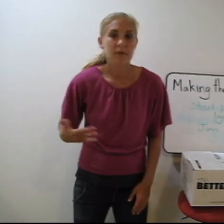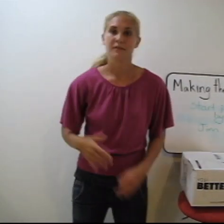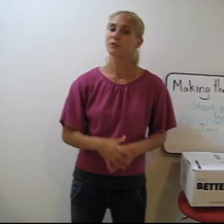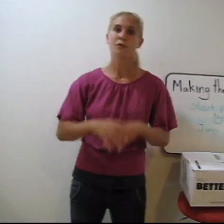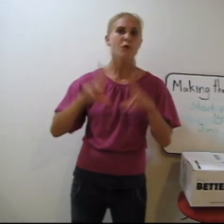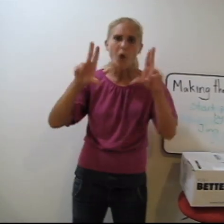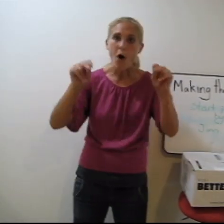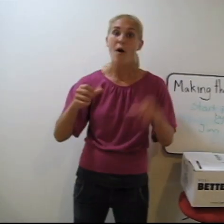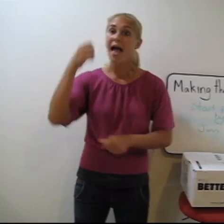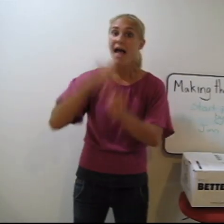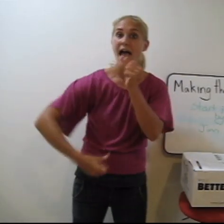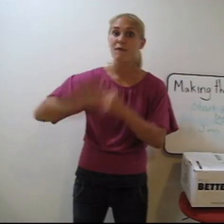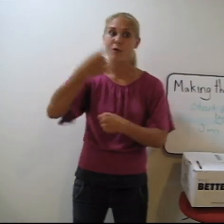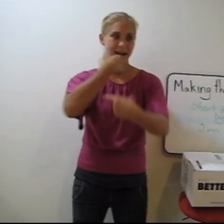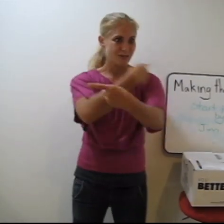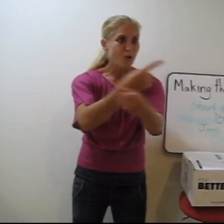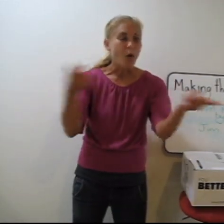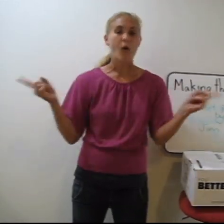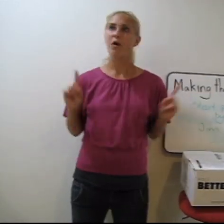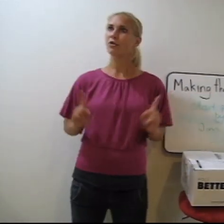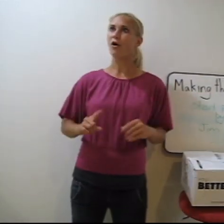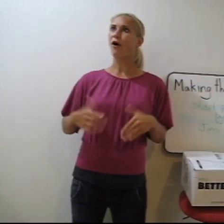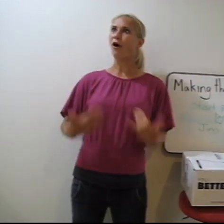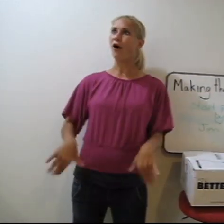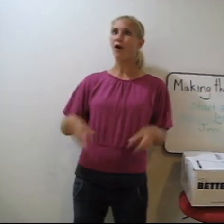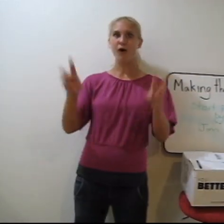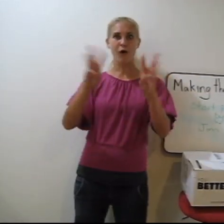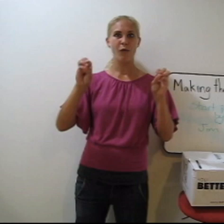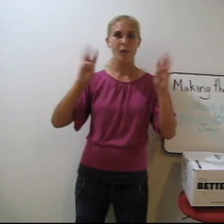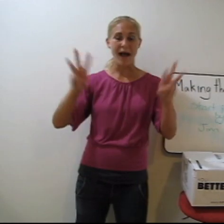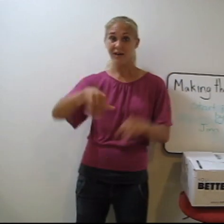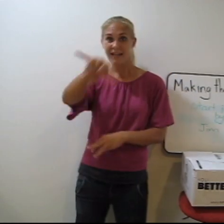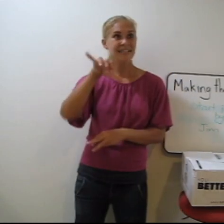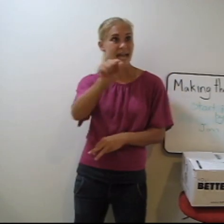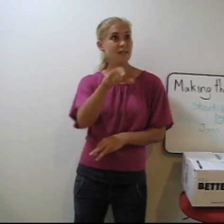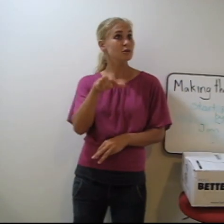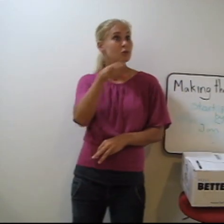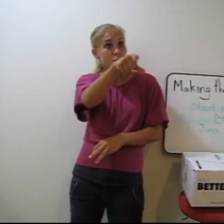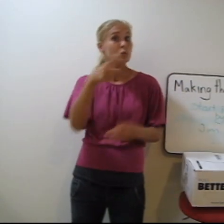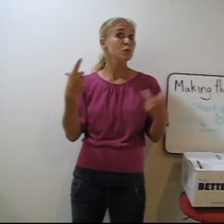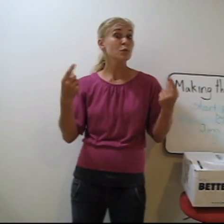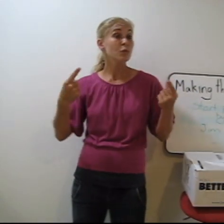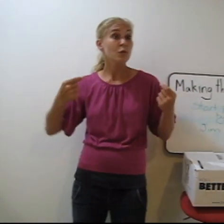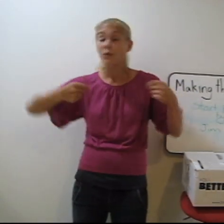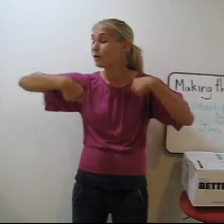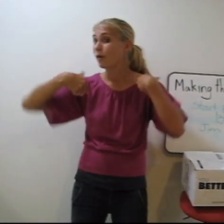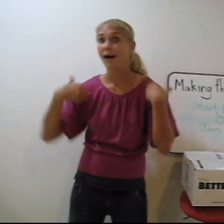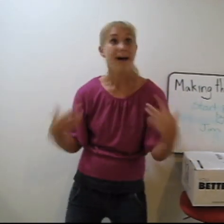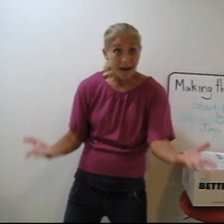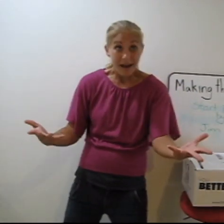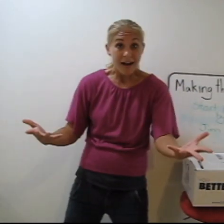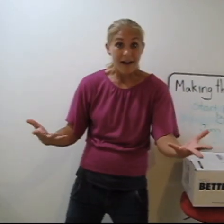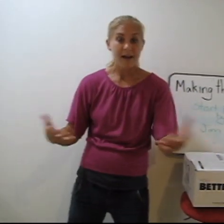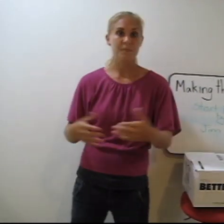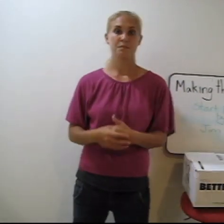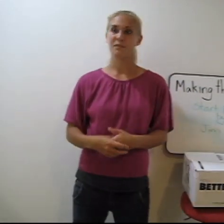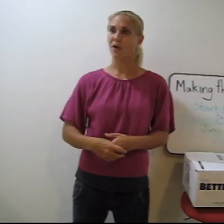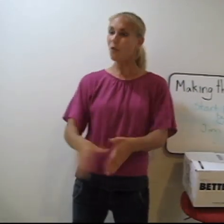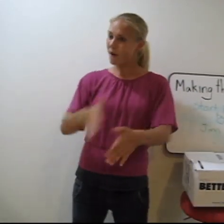Everybody I said that to said, wow, yes, what are you doing? I said, I'm glad you asked. Let me